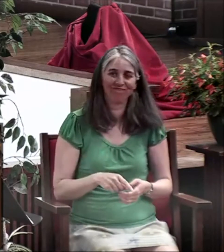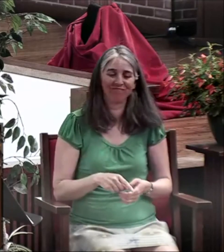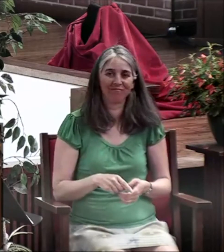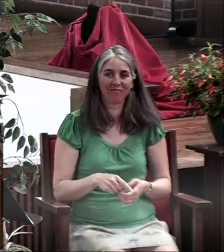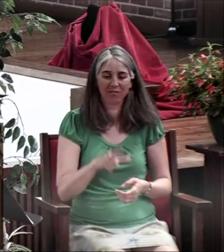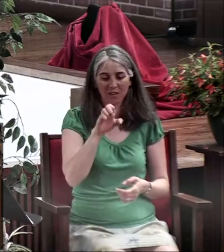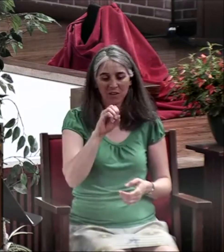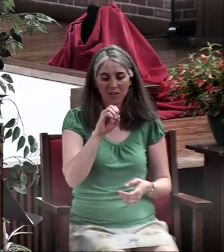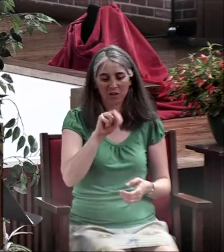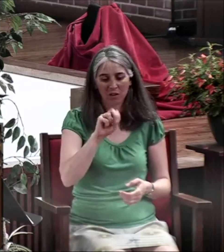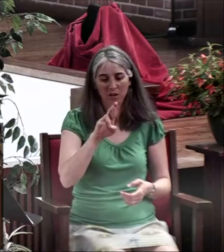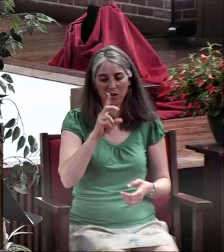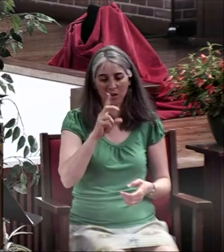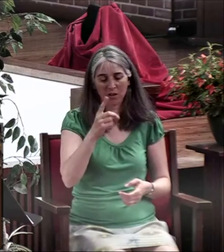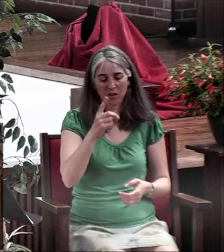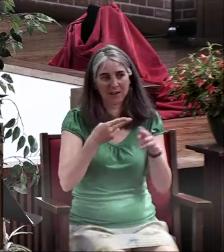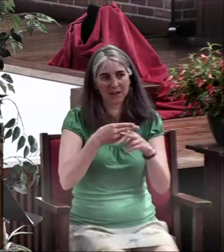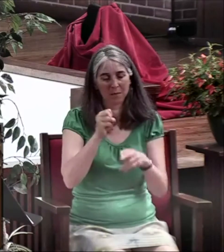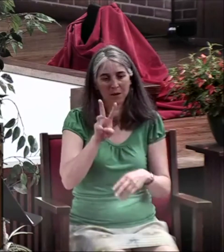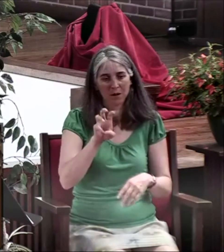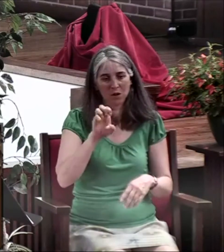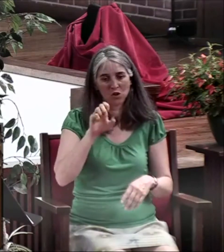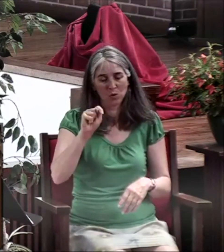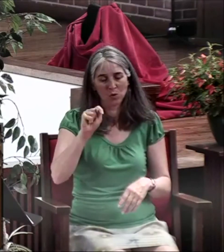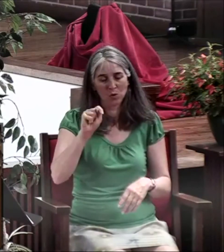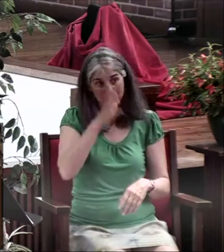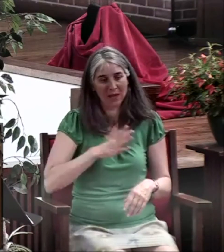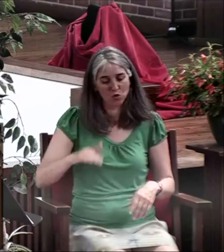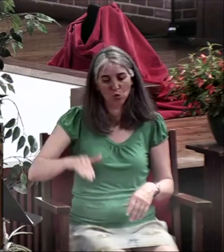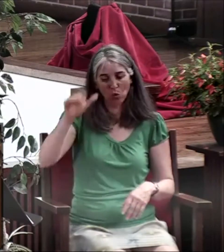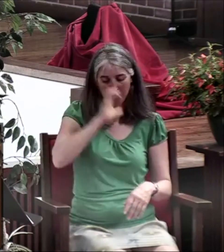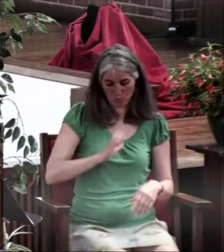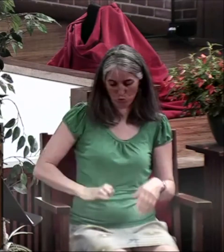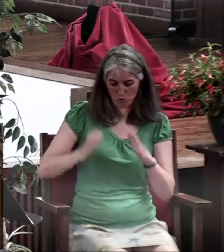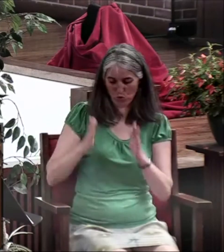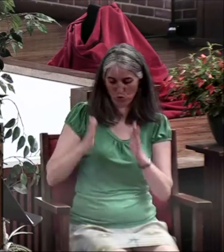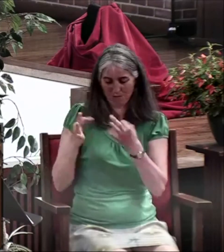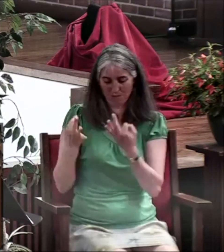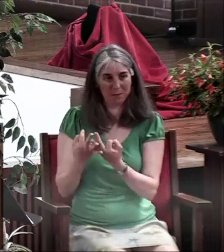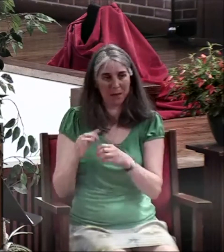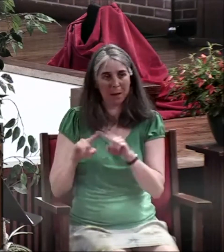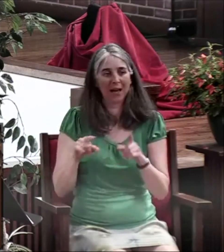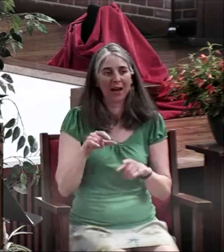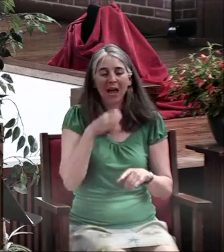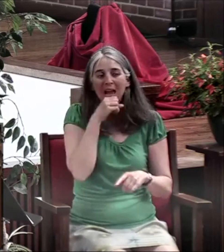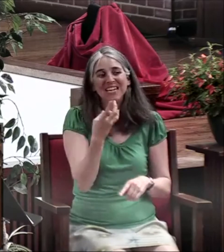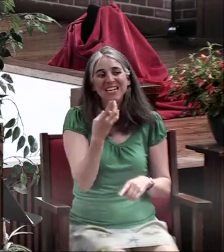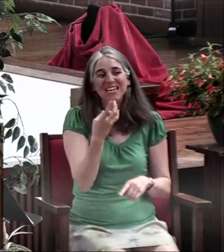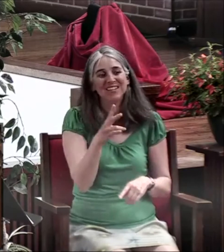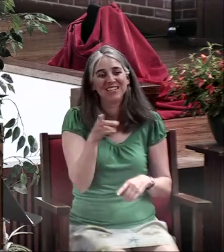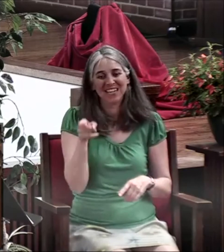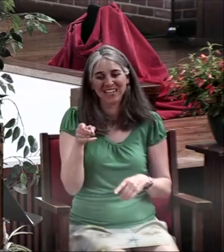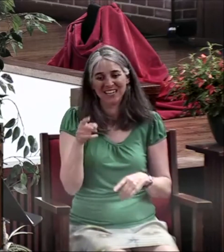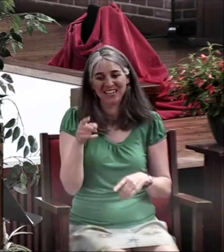Leonard Sweet grew up in a Christian home, but at the age of 17, he decided to deconvert from Christianity.